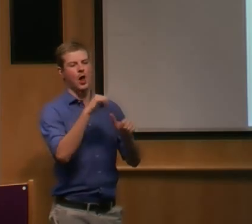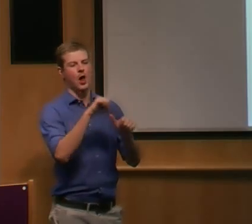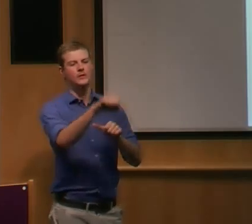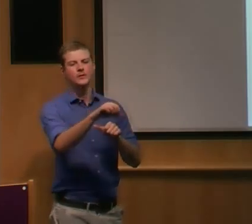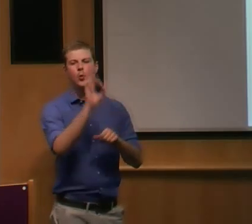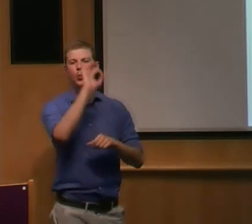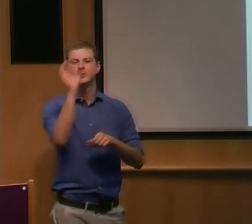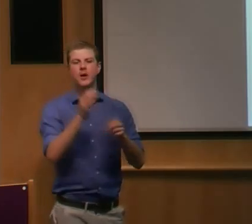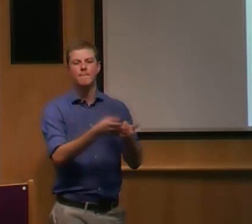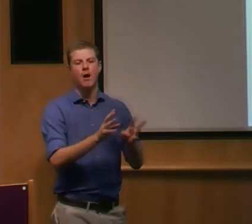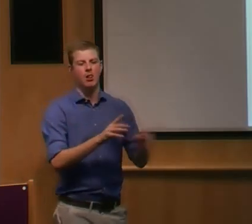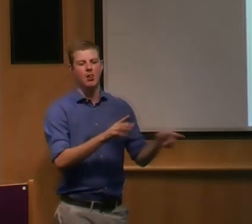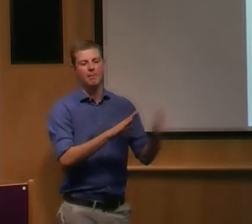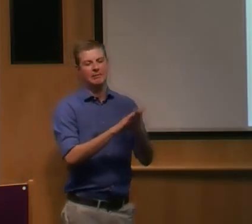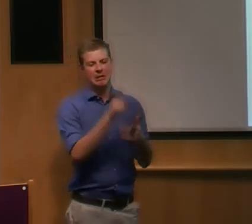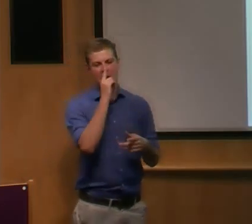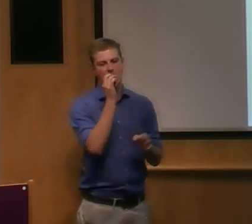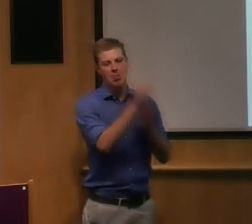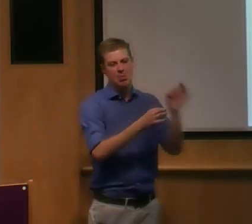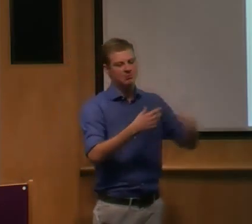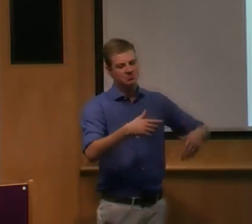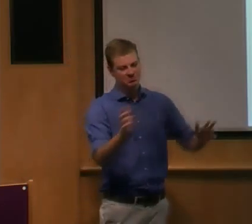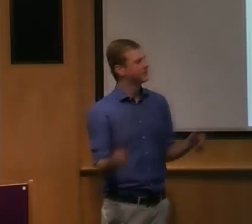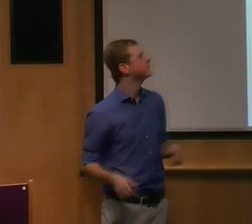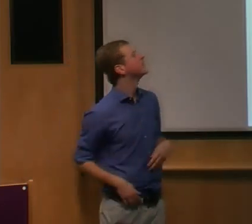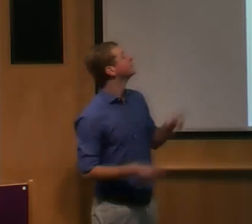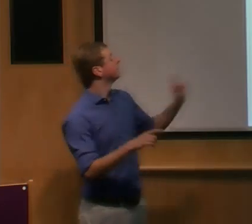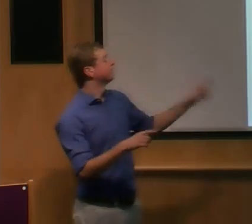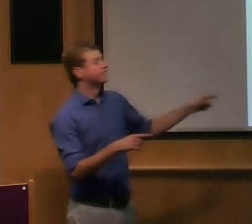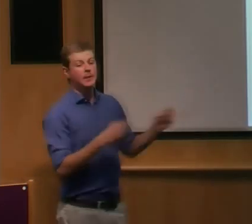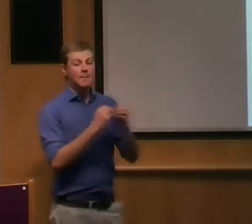the questions on? There are not going to be any of those